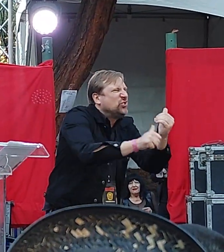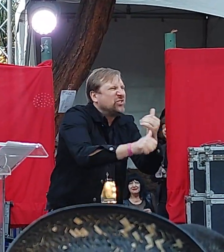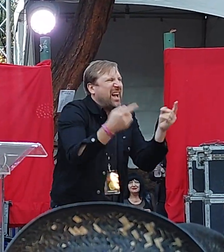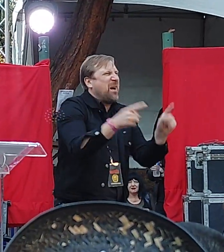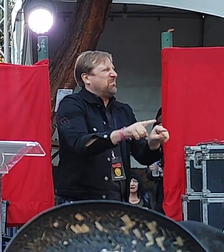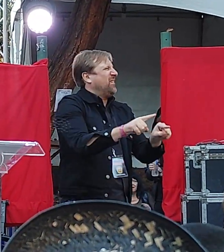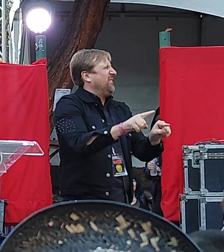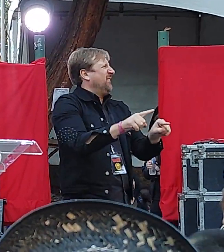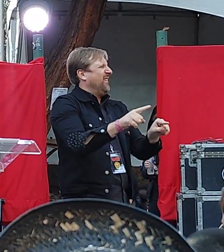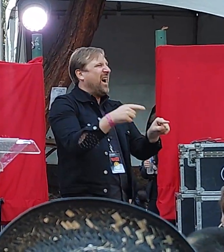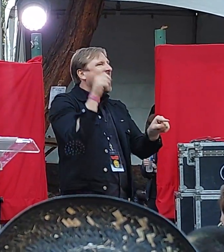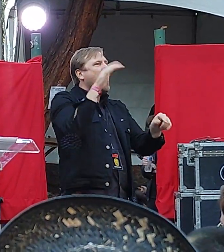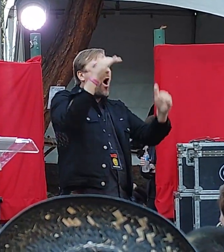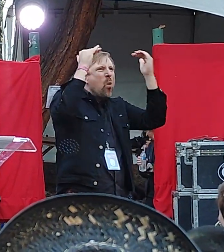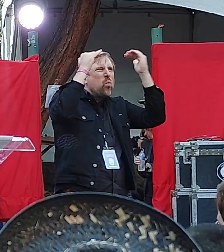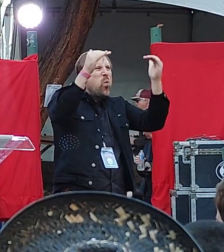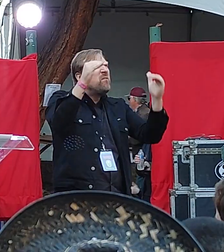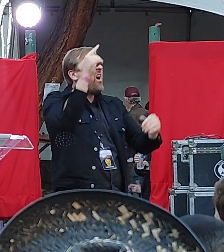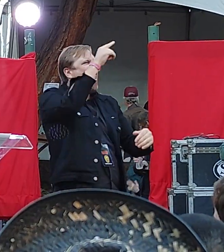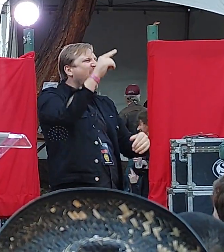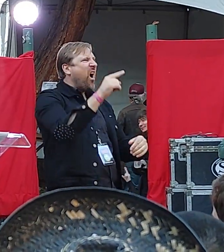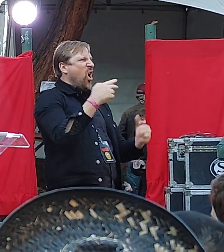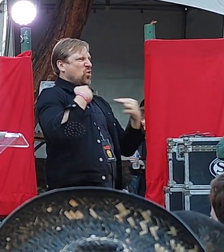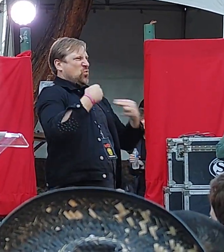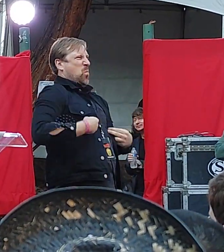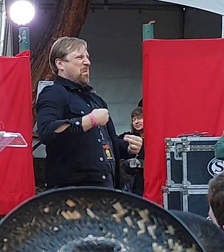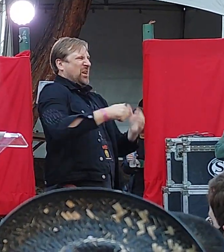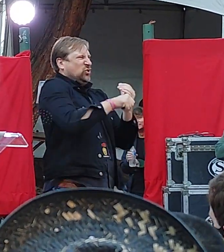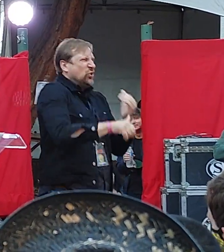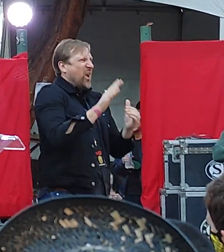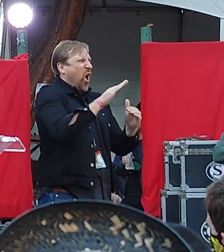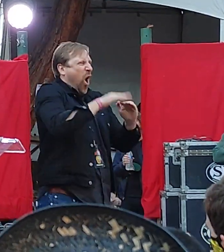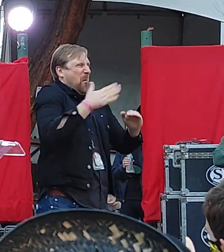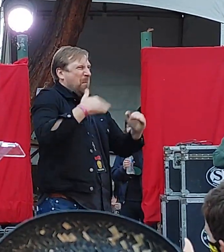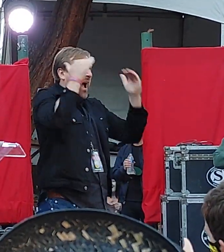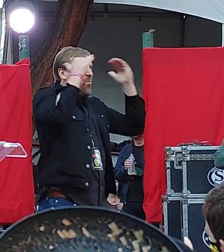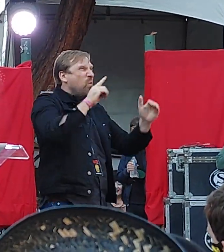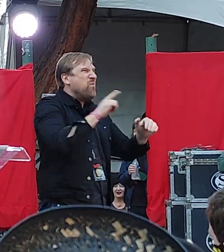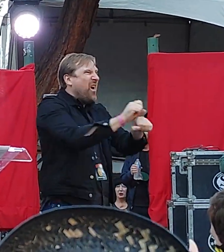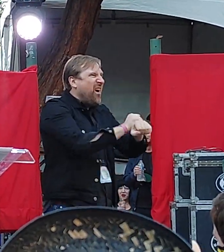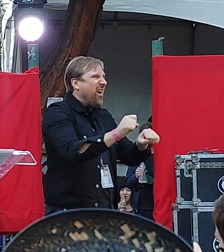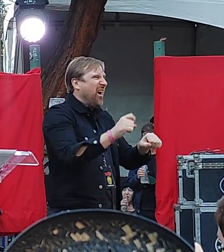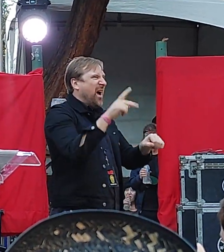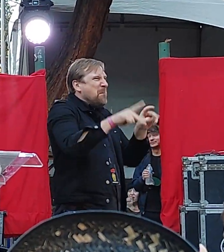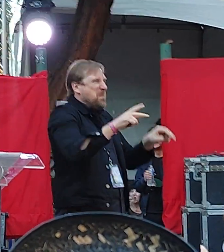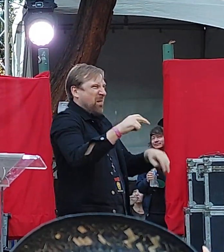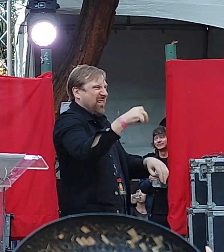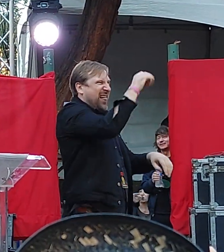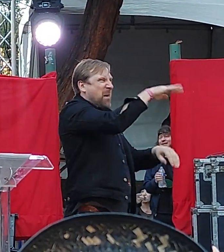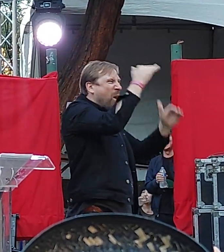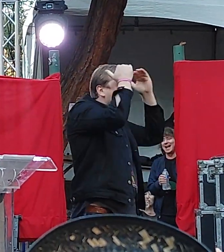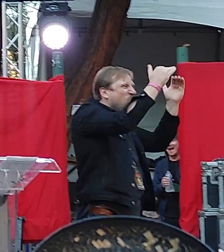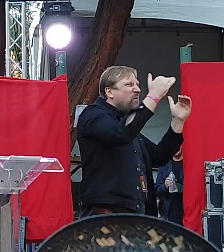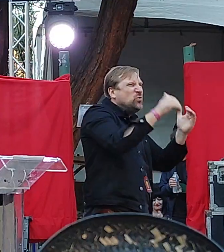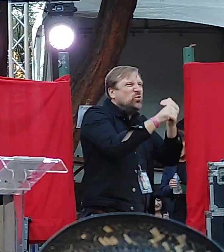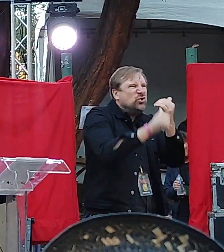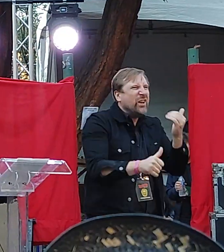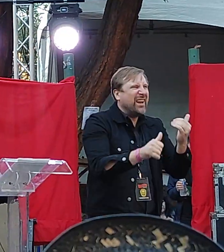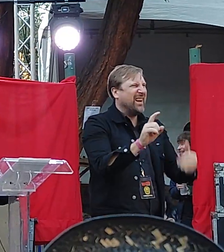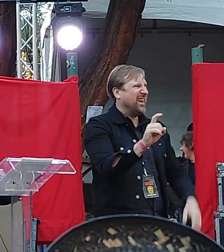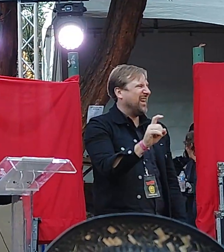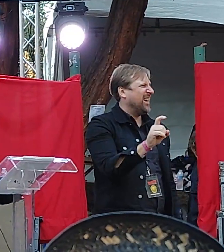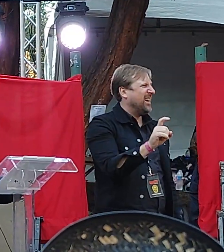I heard somebody on the roof. I went up there. There was human turds on my roof. People are climbing on your roof to take a shit?